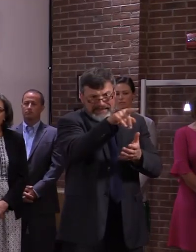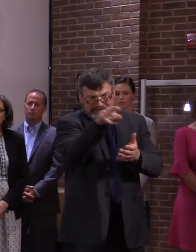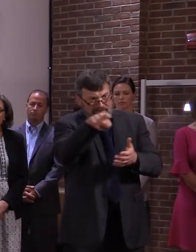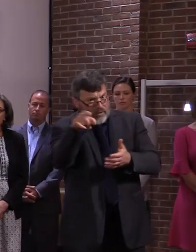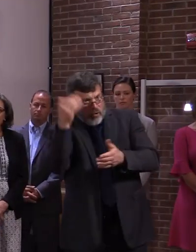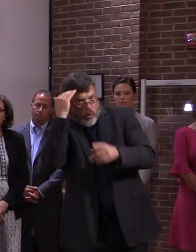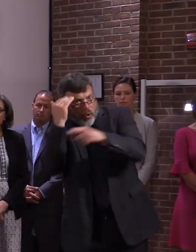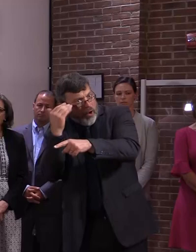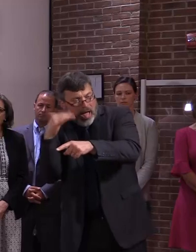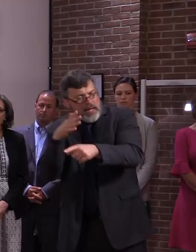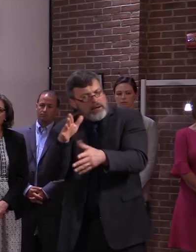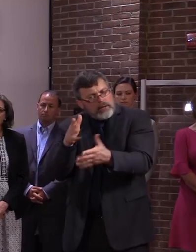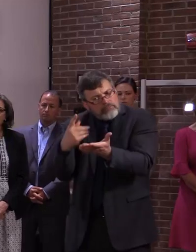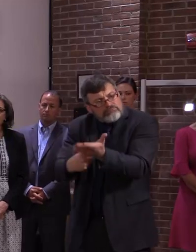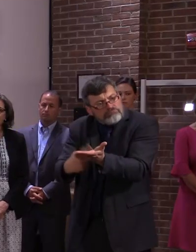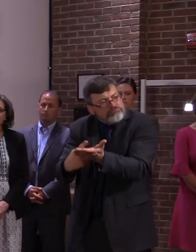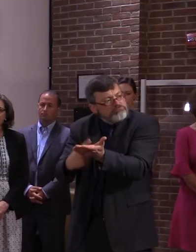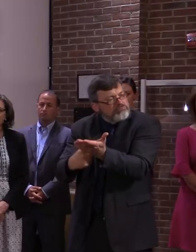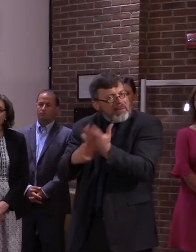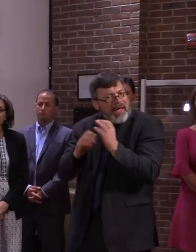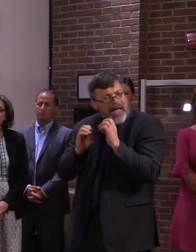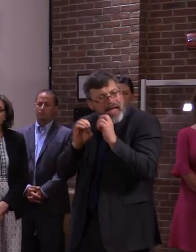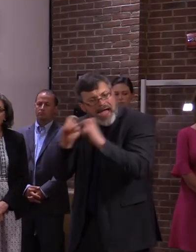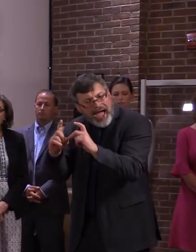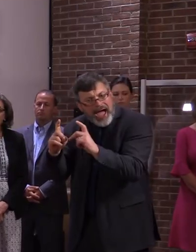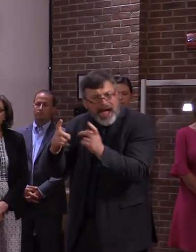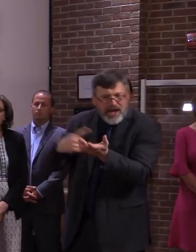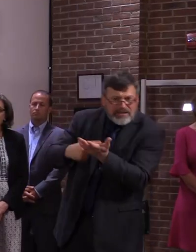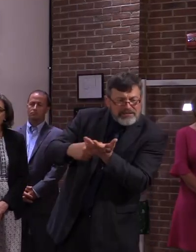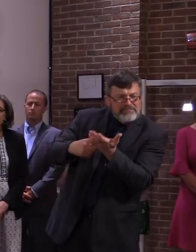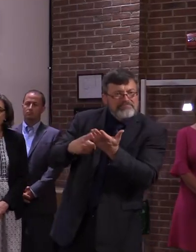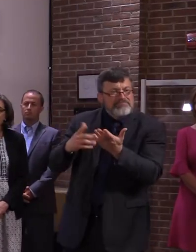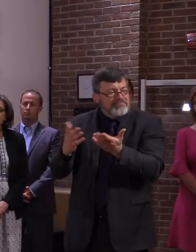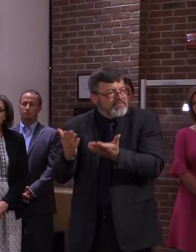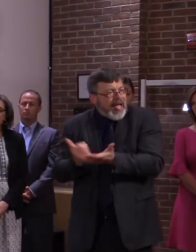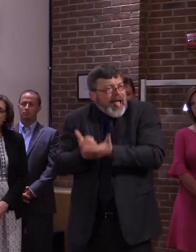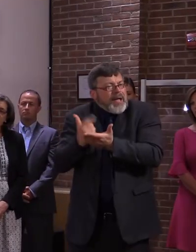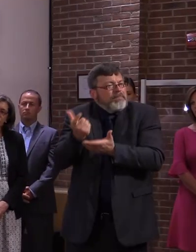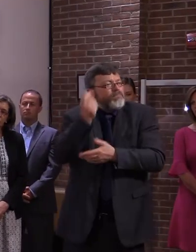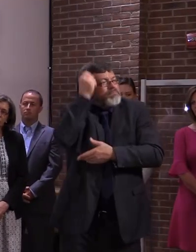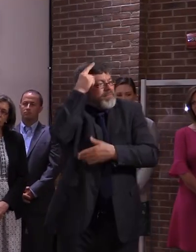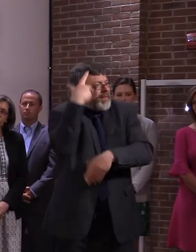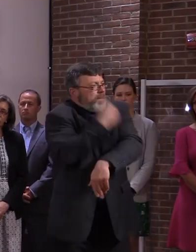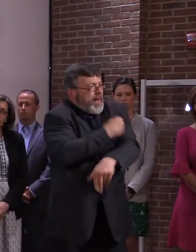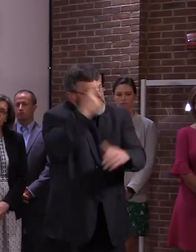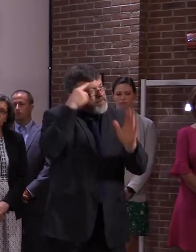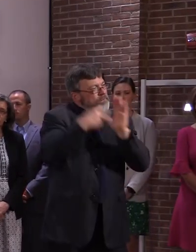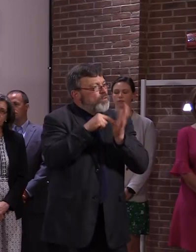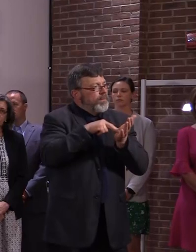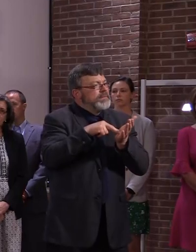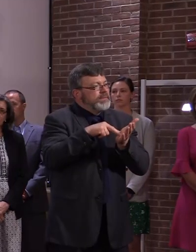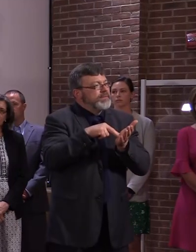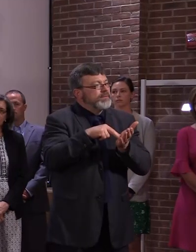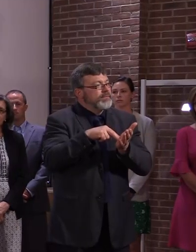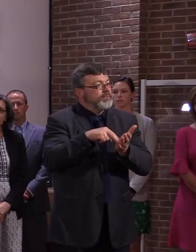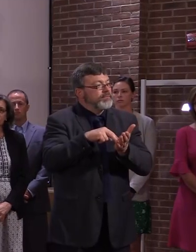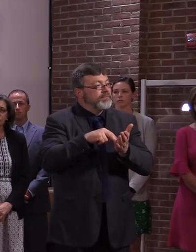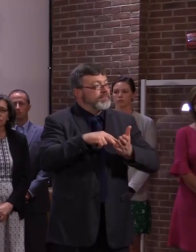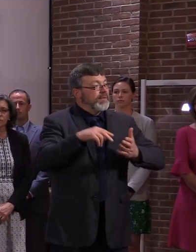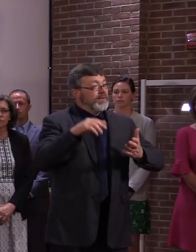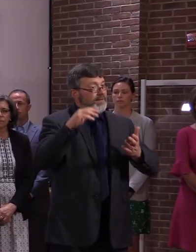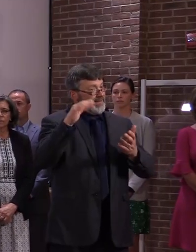and those around them. There is still a lot at stake for many Vermonters, especially those who cannot be